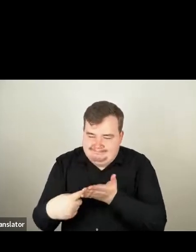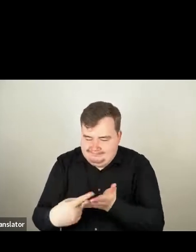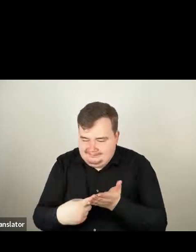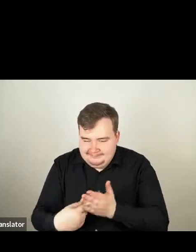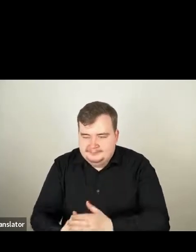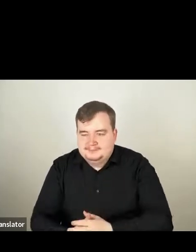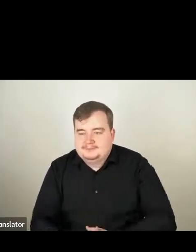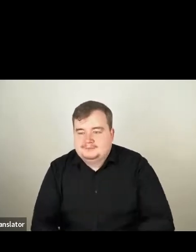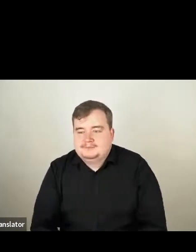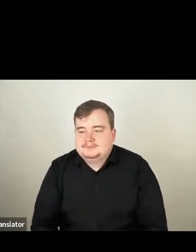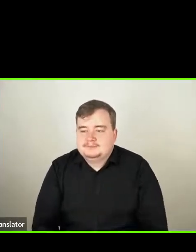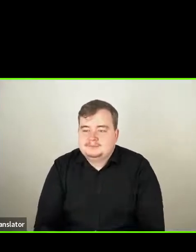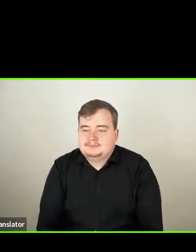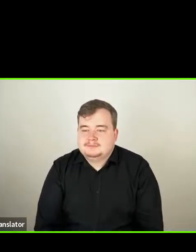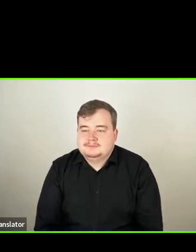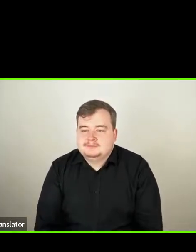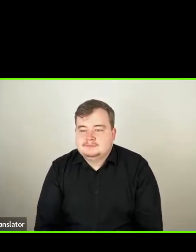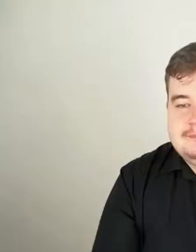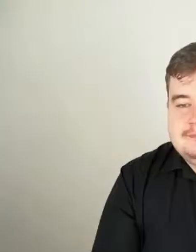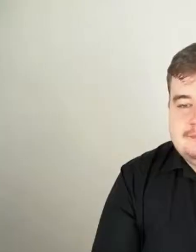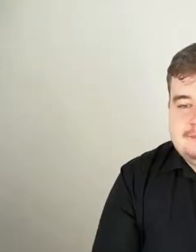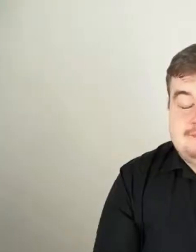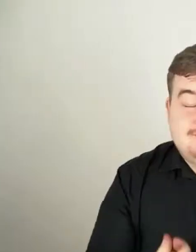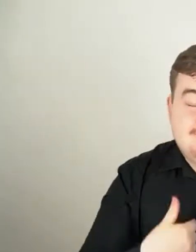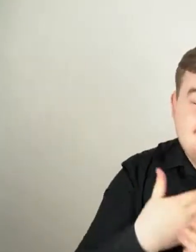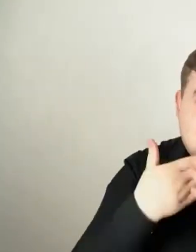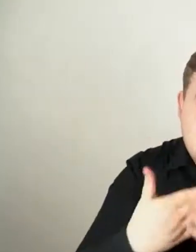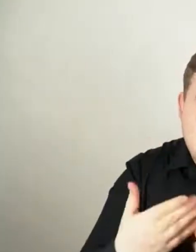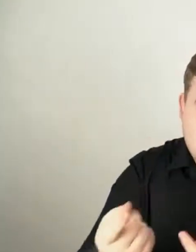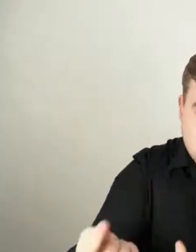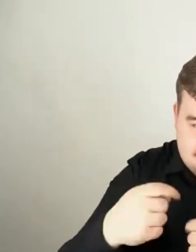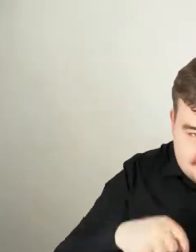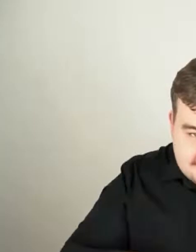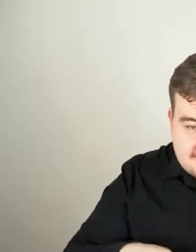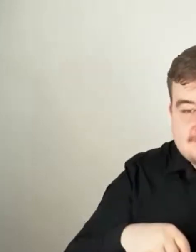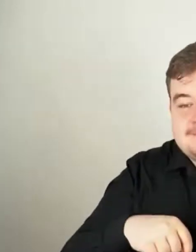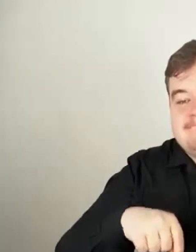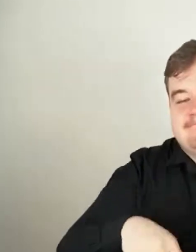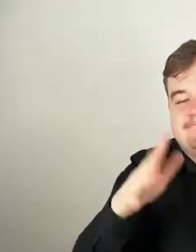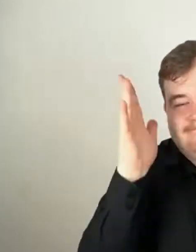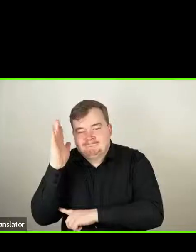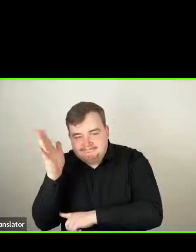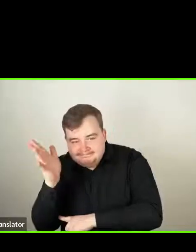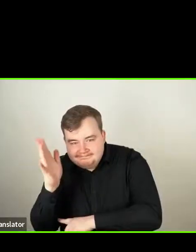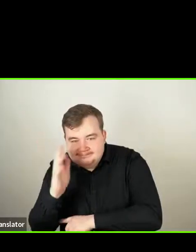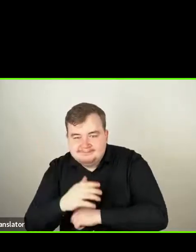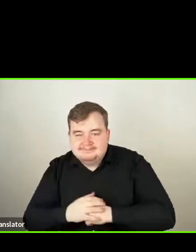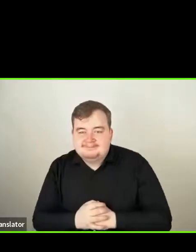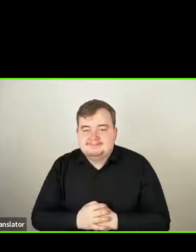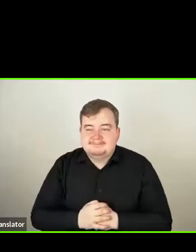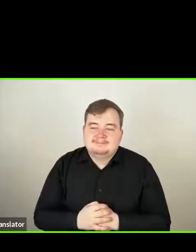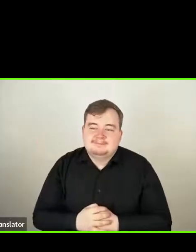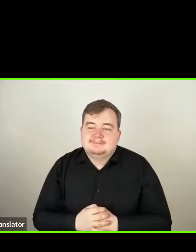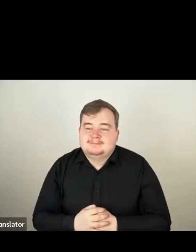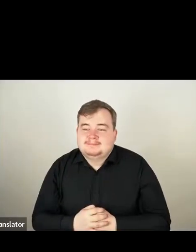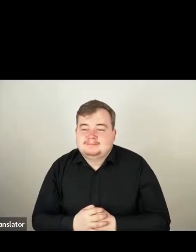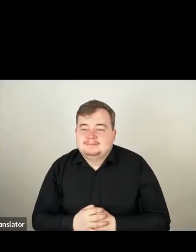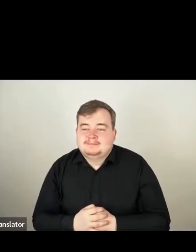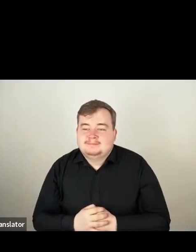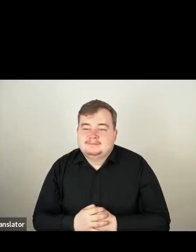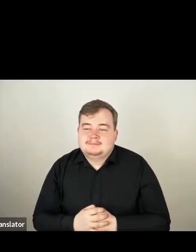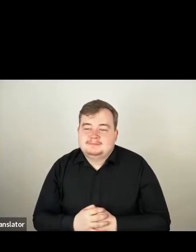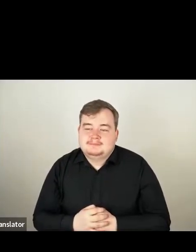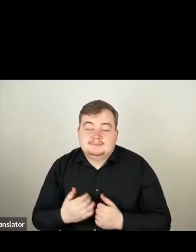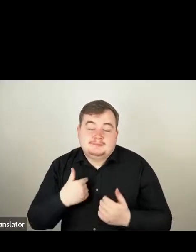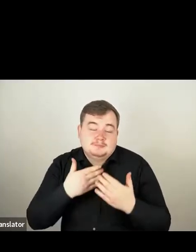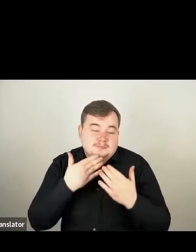Thank you for these introductory words, President Cederfeld. And thank you so much again for waking up this early to attend our